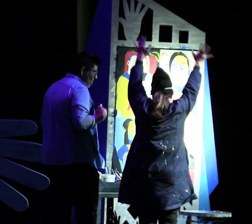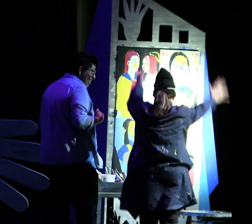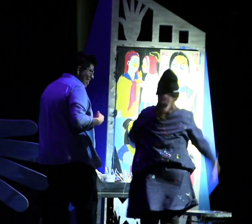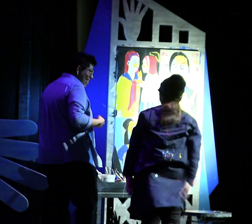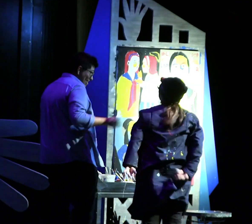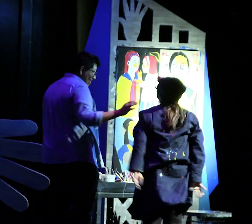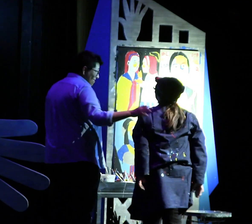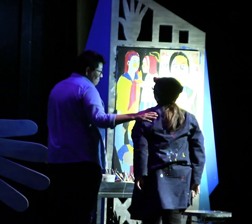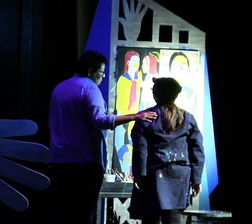It's time to go. Let's go.